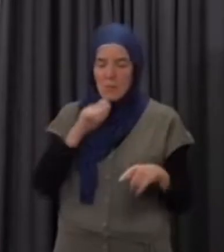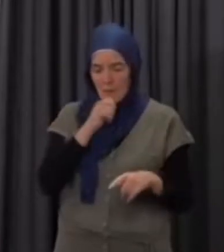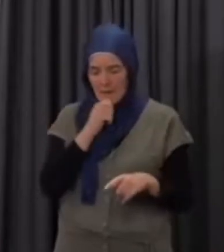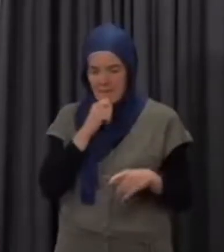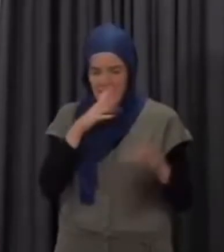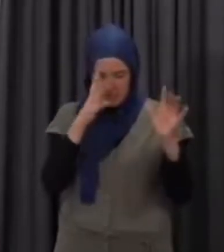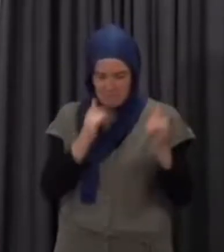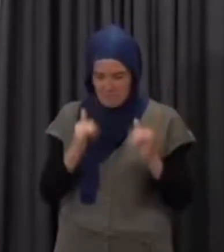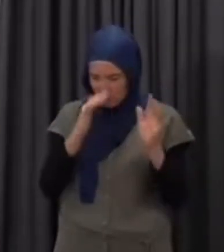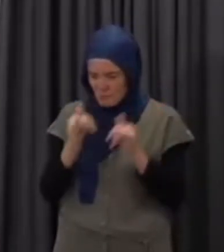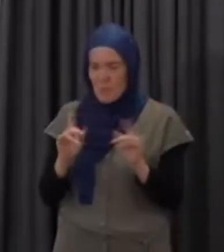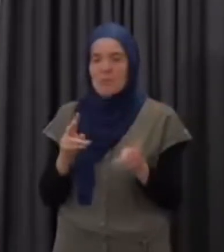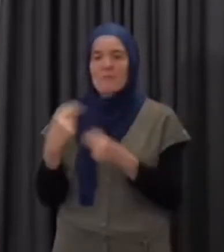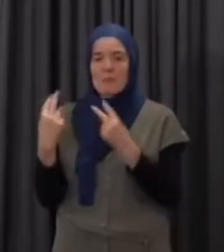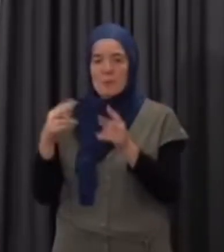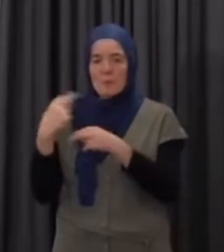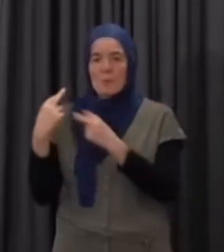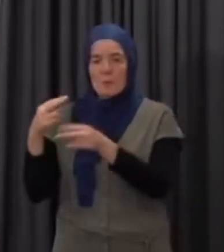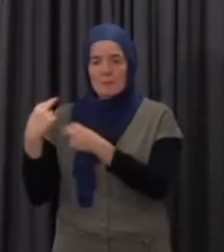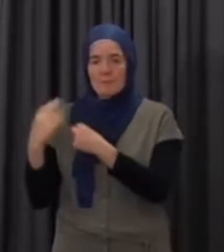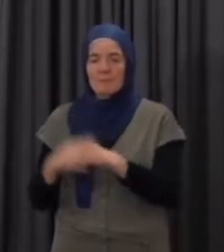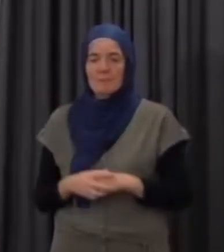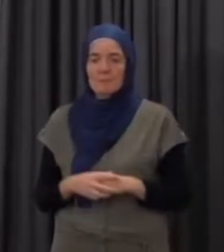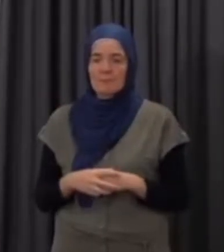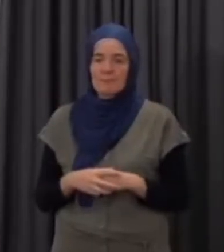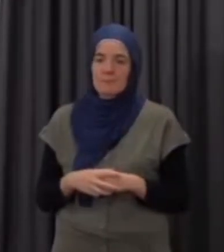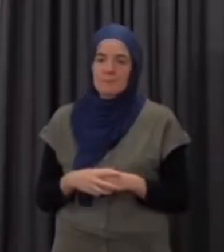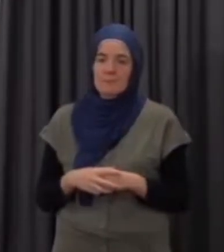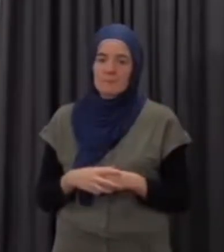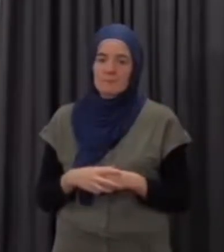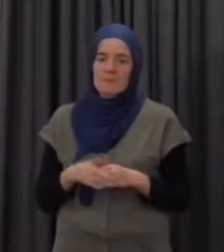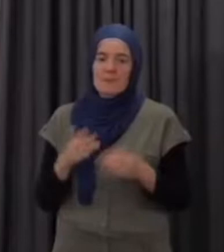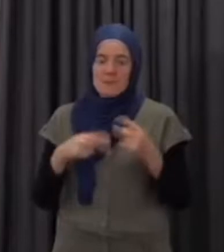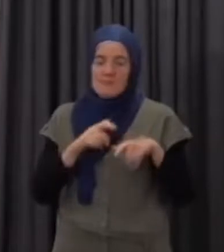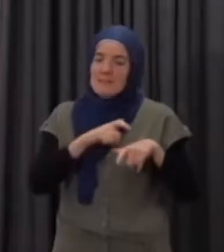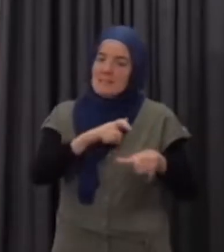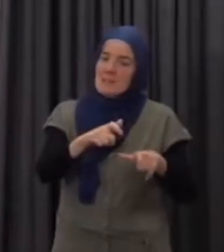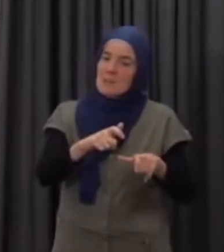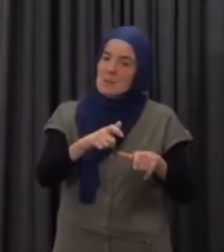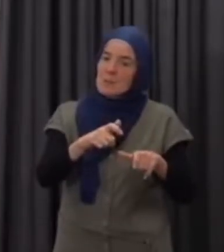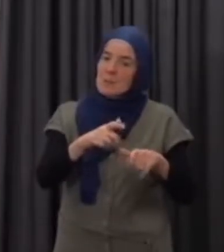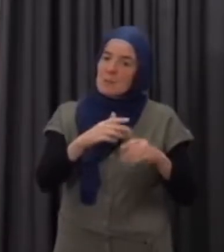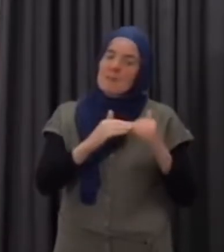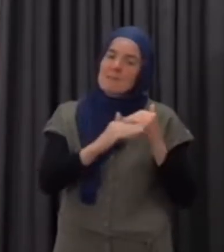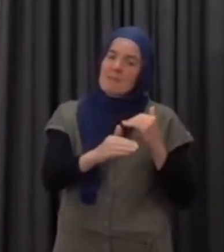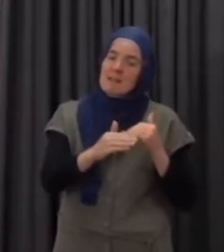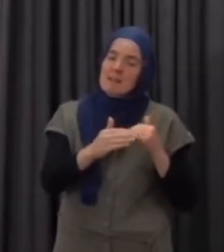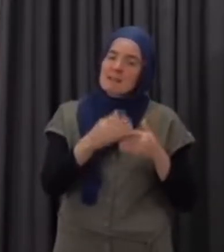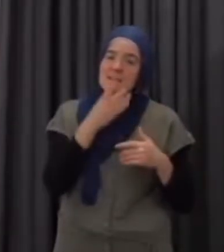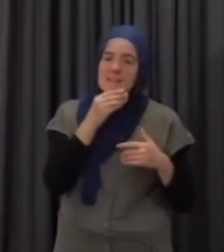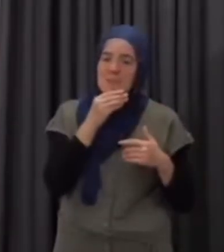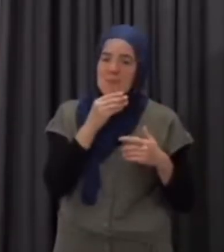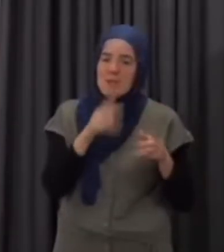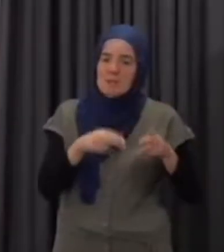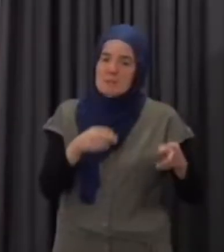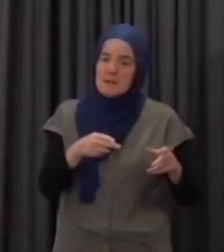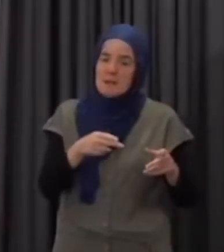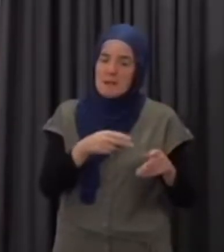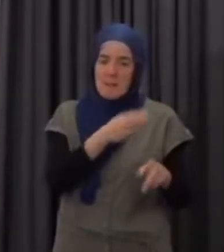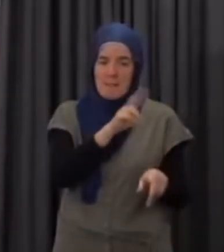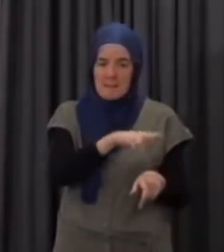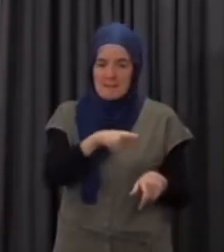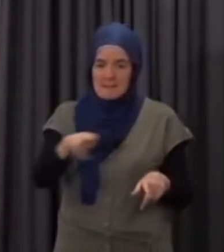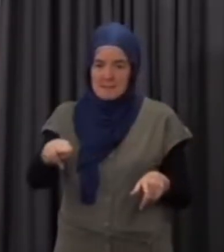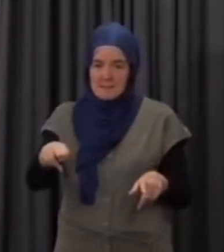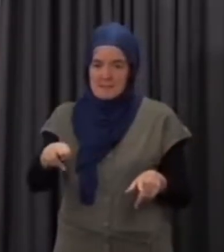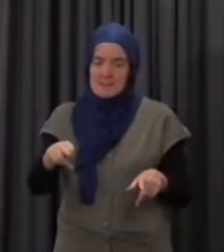are developing our ongoing work and commissioning of the field hospital beds, then hopefully we would also be able to make sure that there are individuals who benefit from